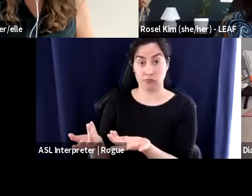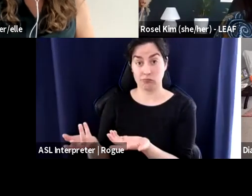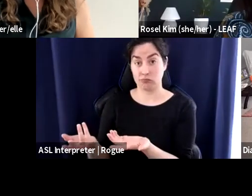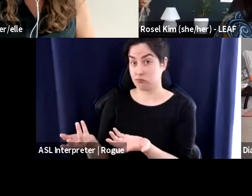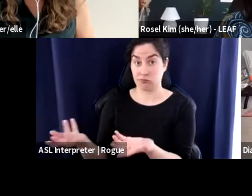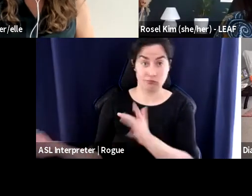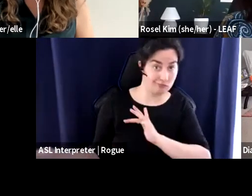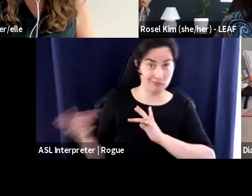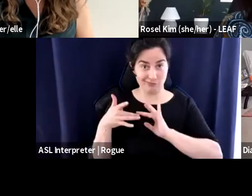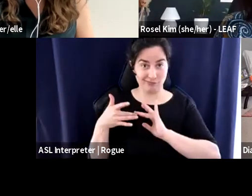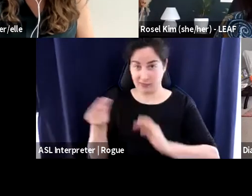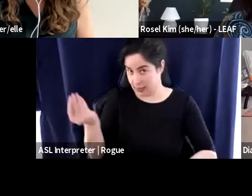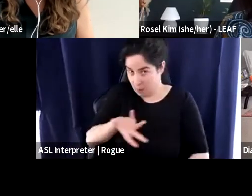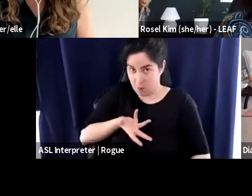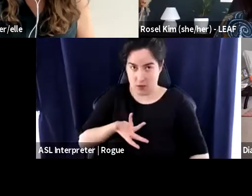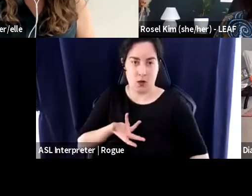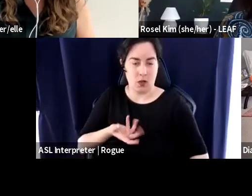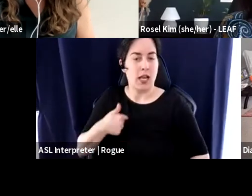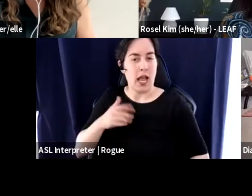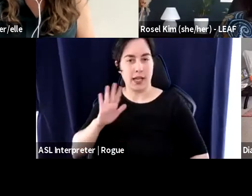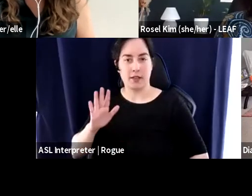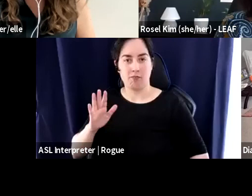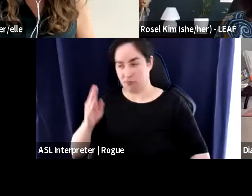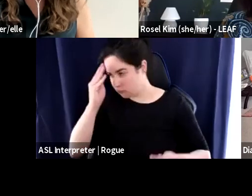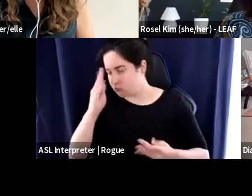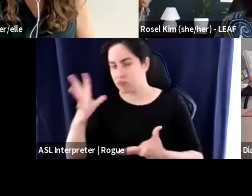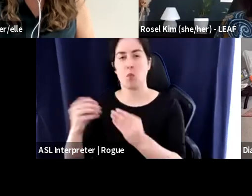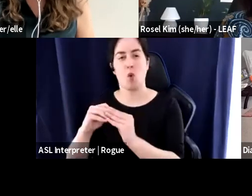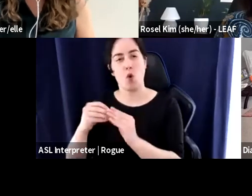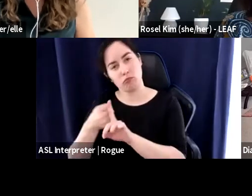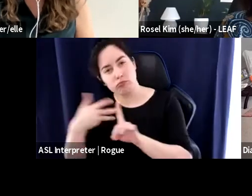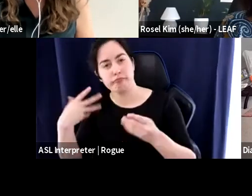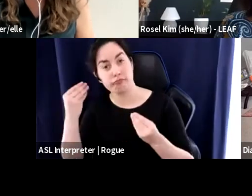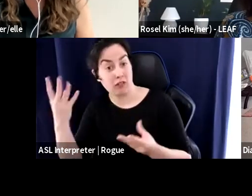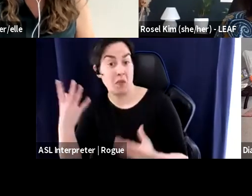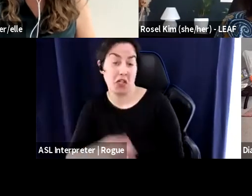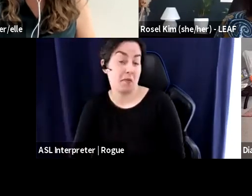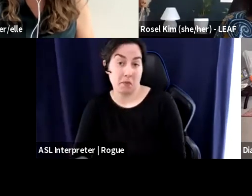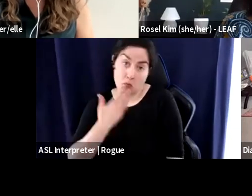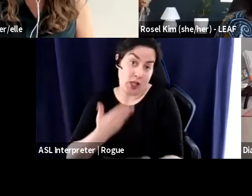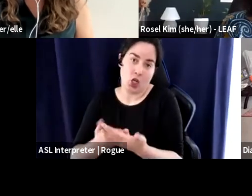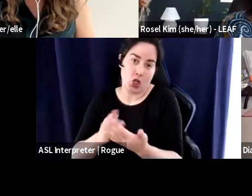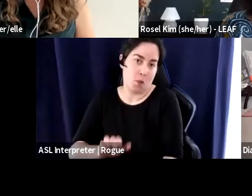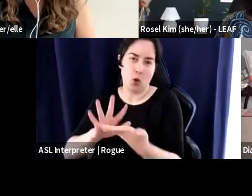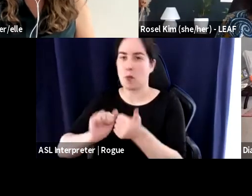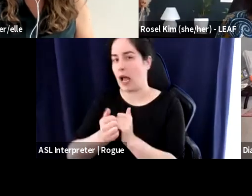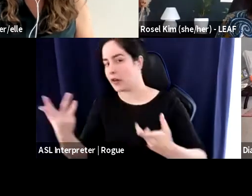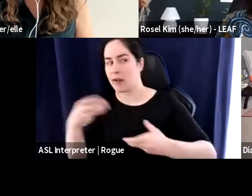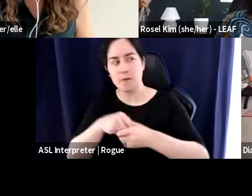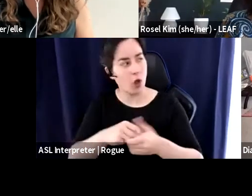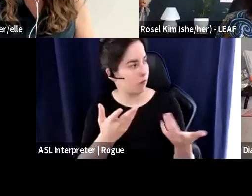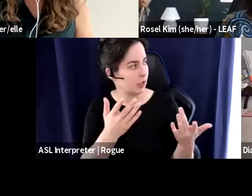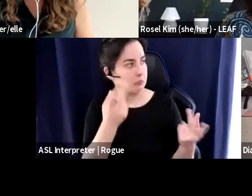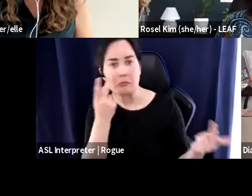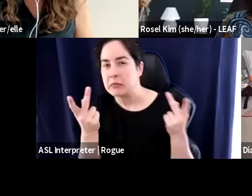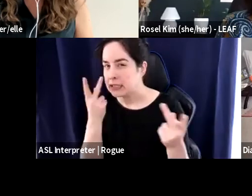to reach out to me and I can give you some more information. And I think that's a great way to get connected with other human rights